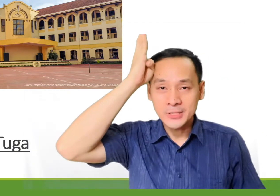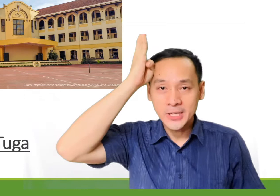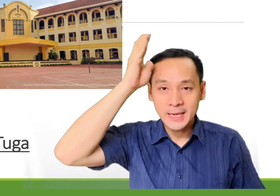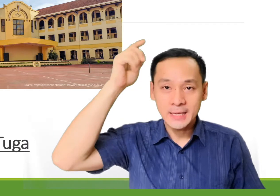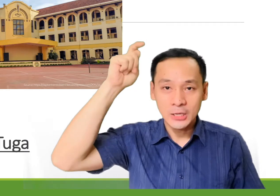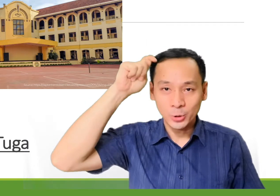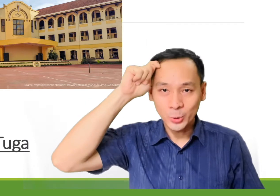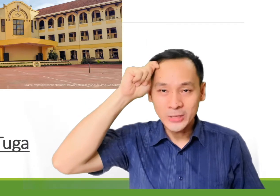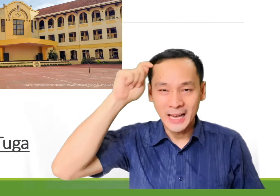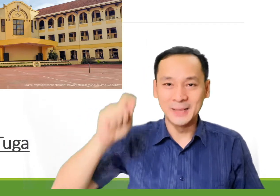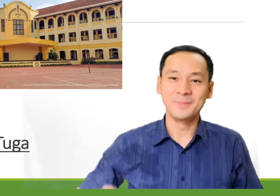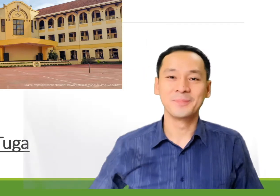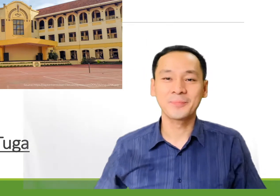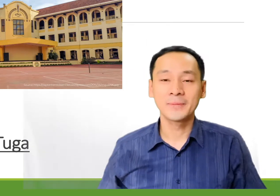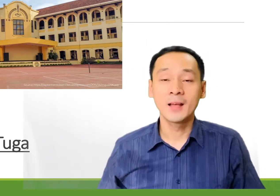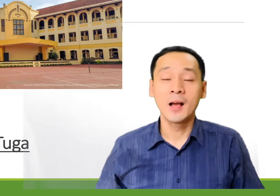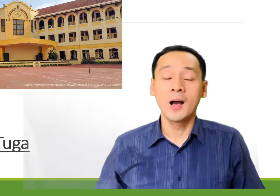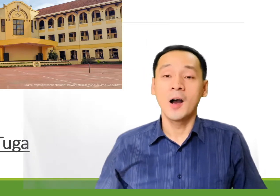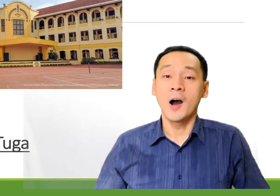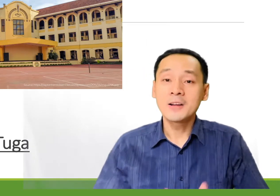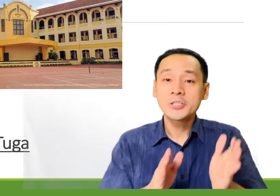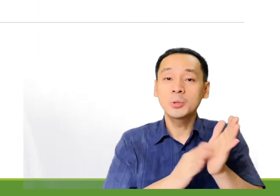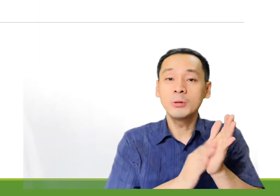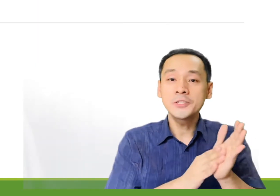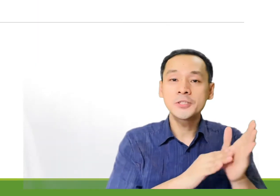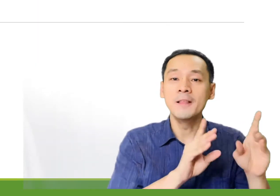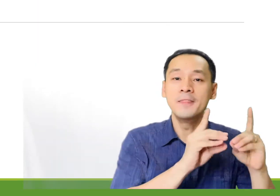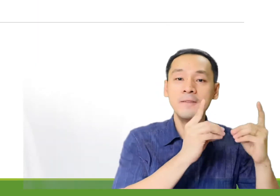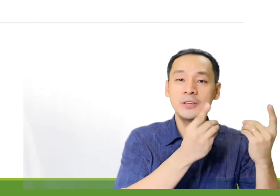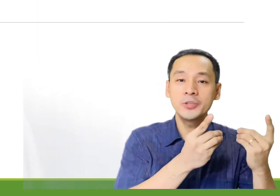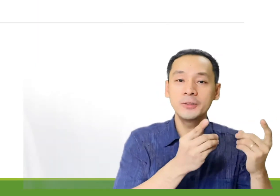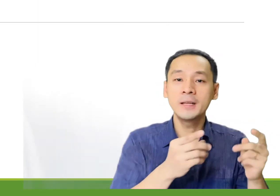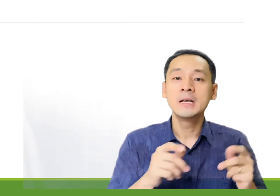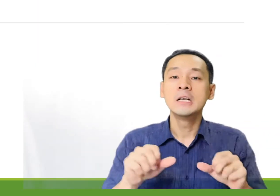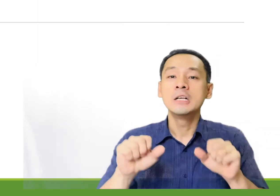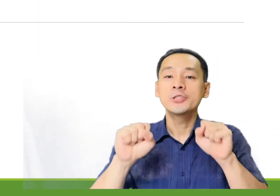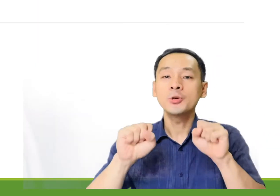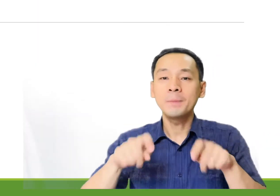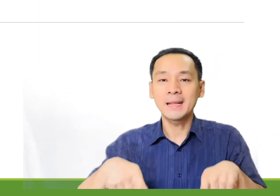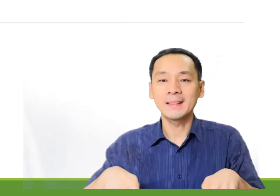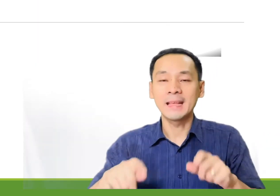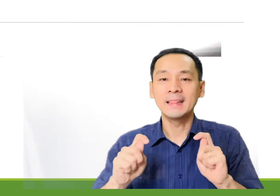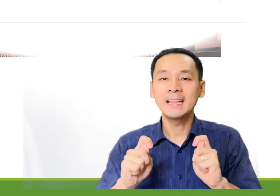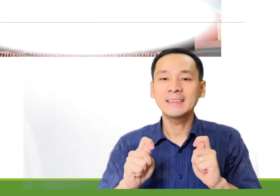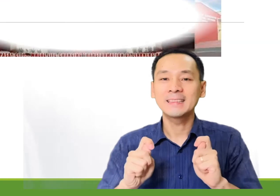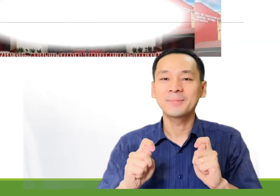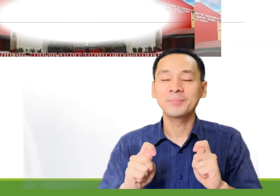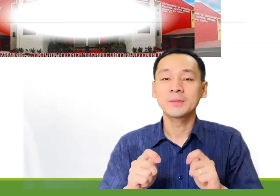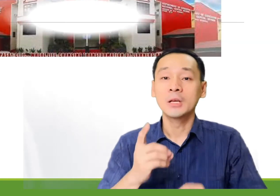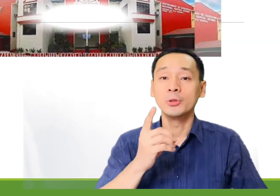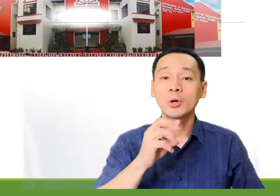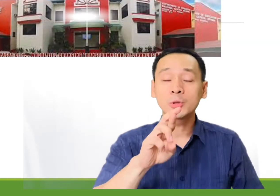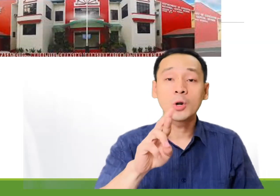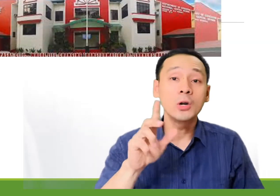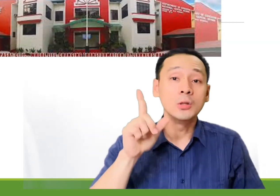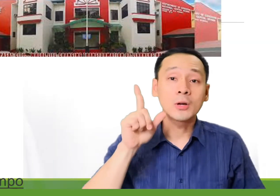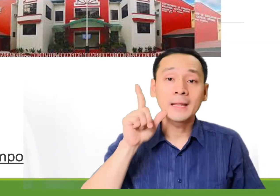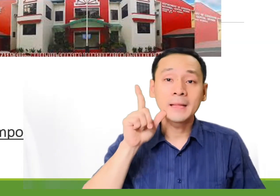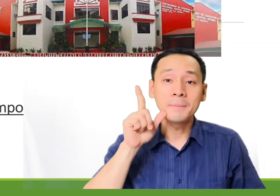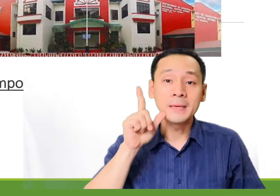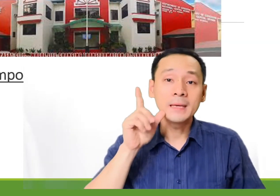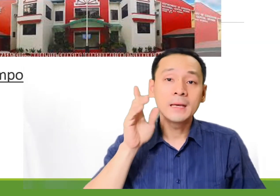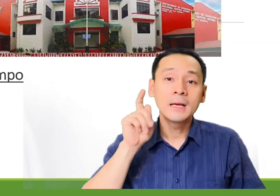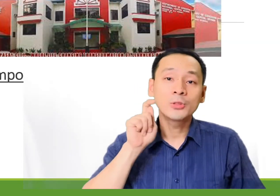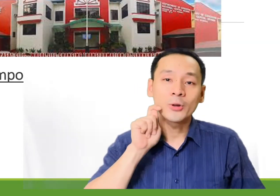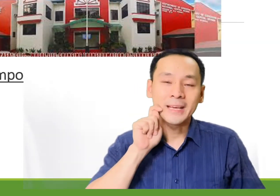Bert J. Tuga, our Schools Division Superintendent, Dr.